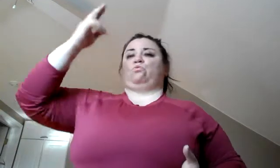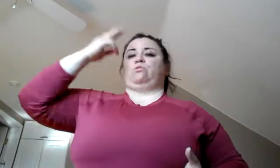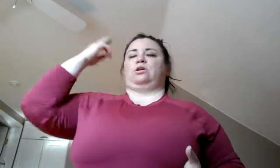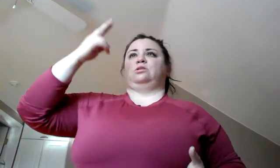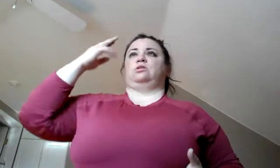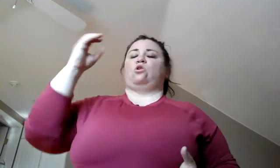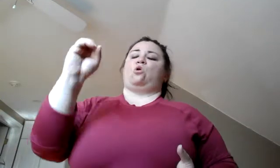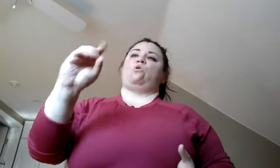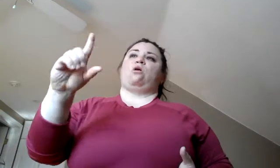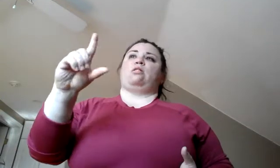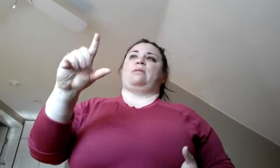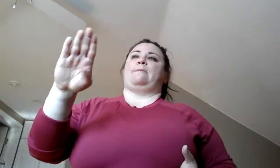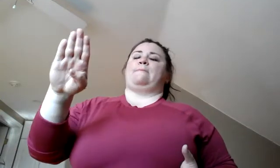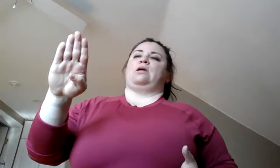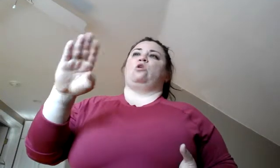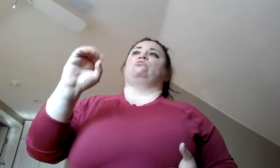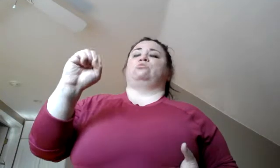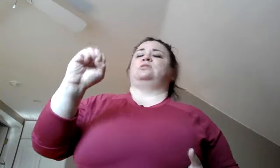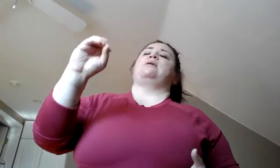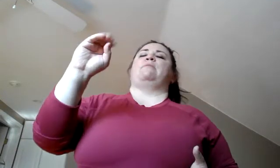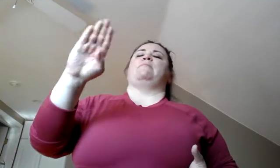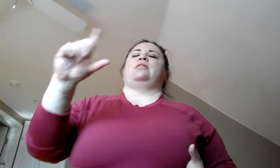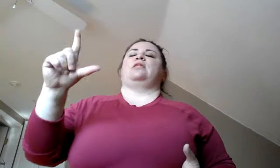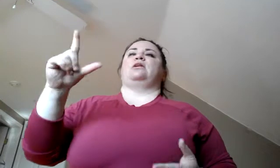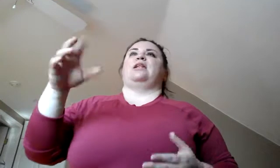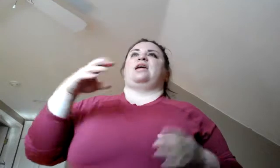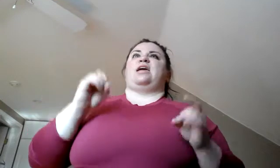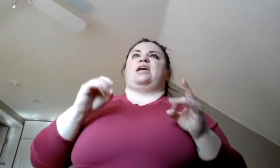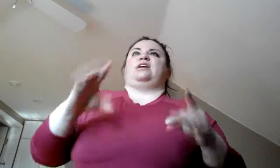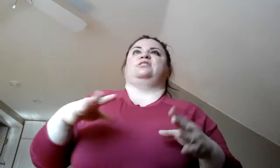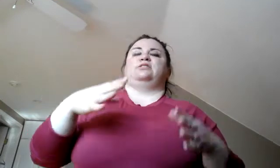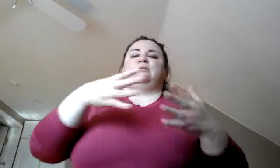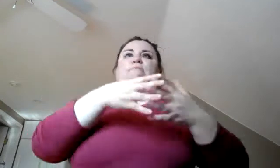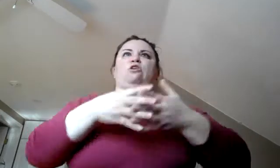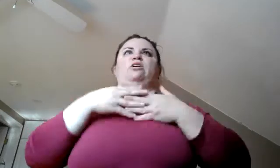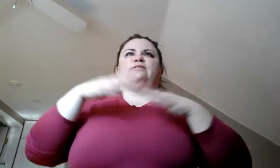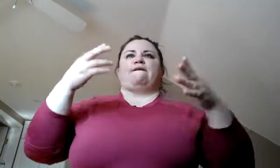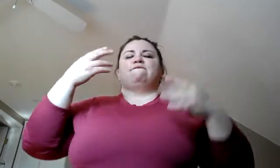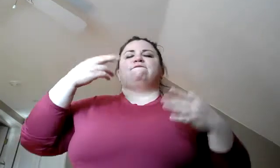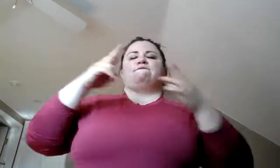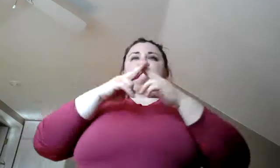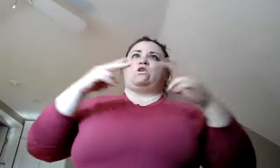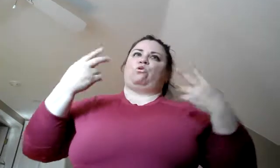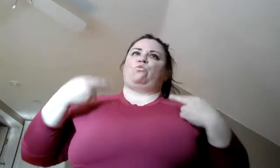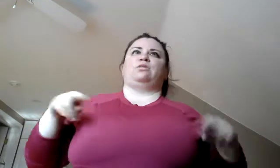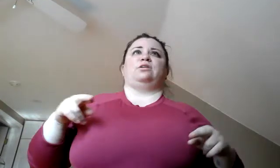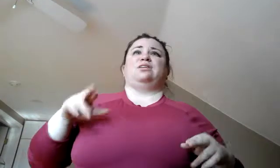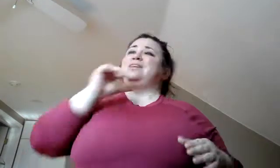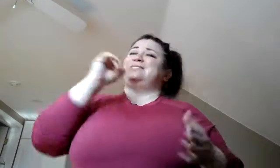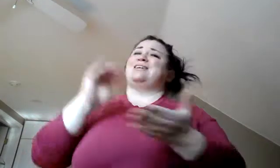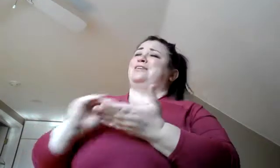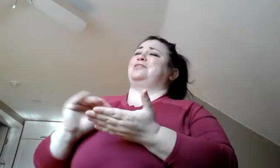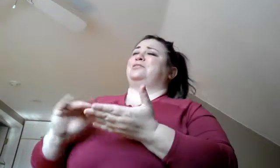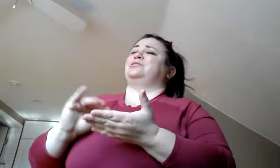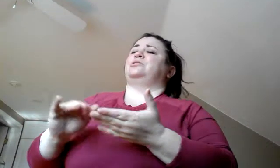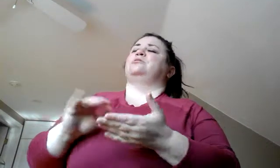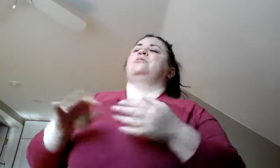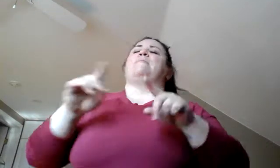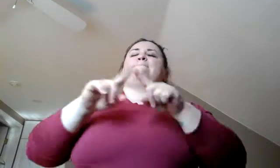Laden hates America was because he's a very religious man. And I'm not excusing this, but he believes that that land is holy. And,